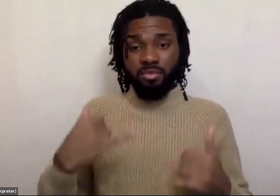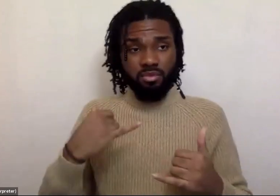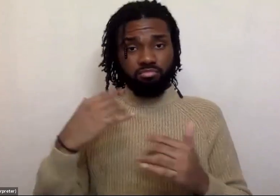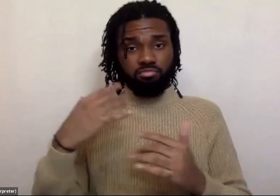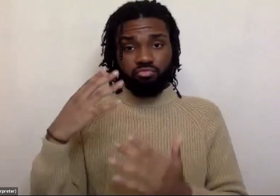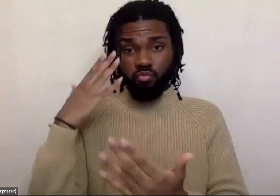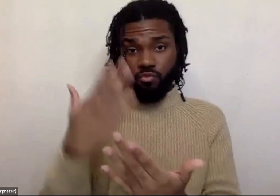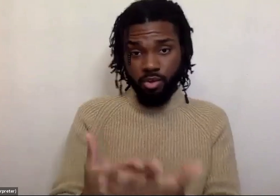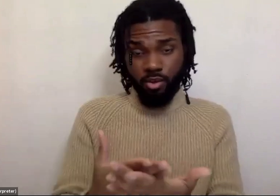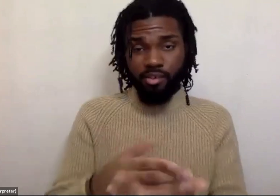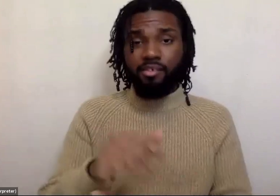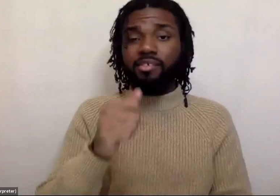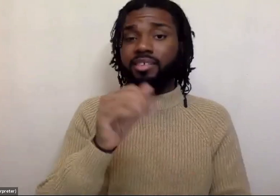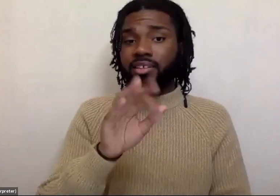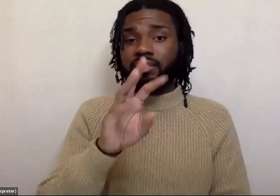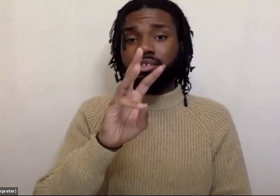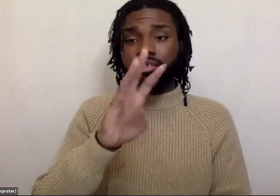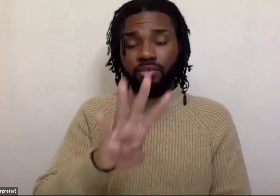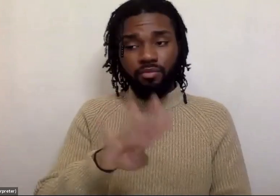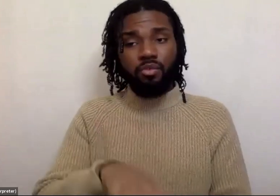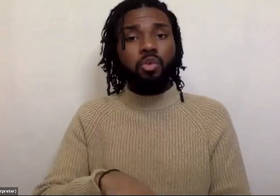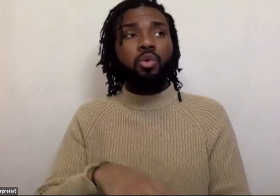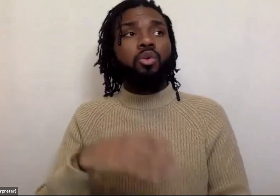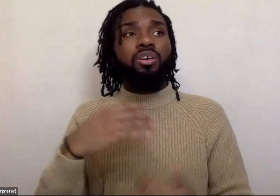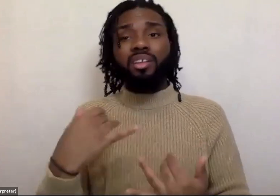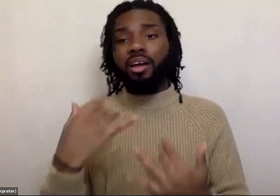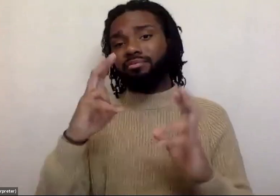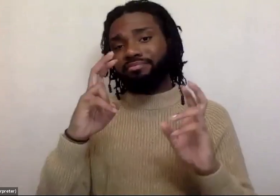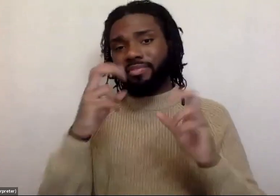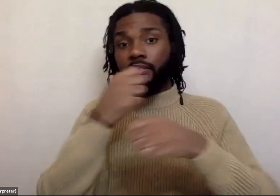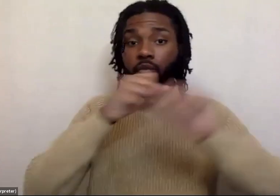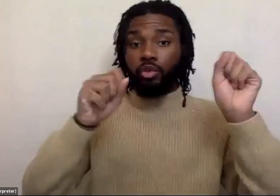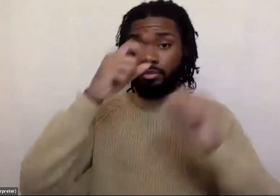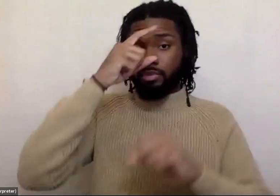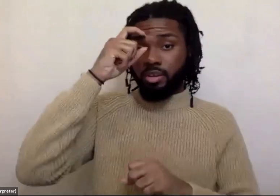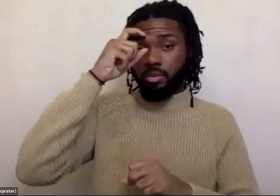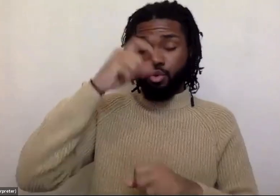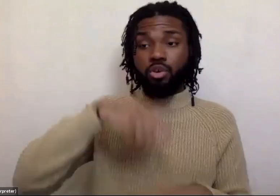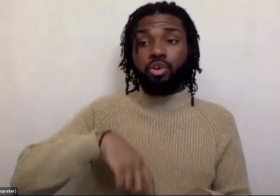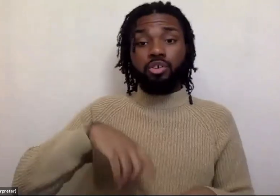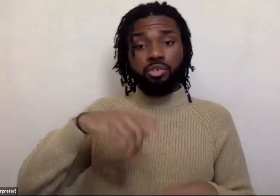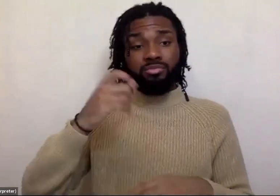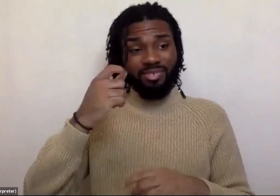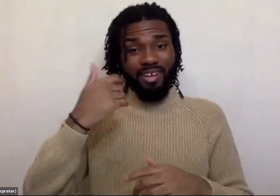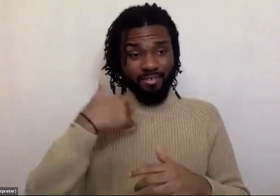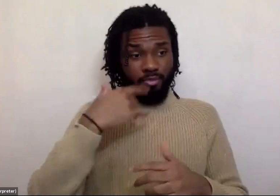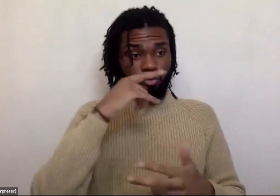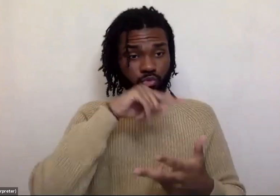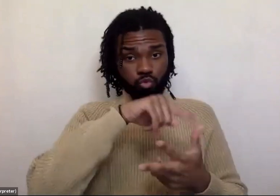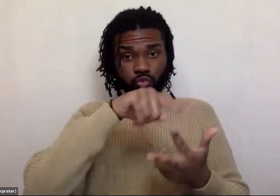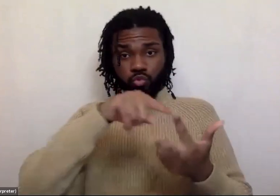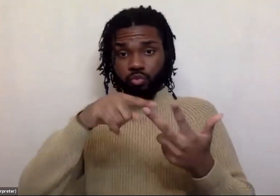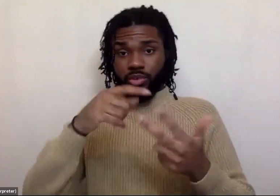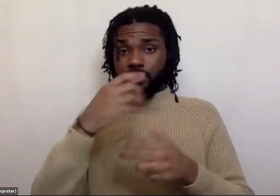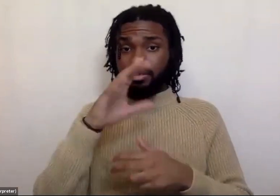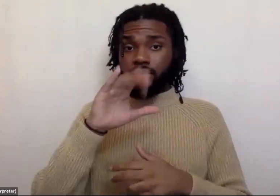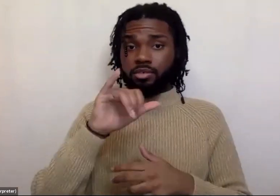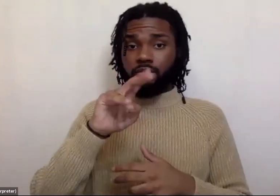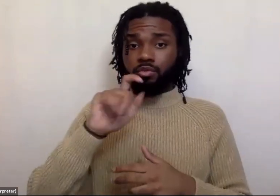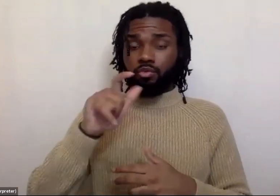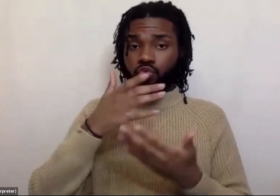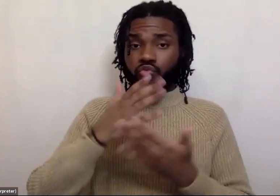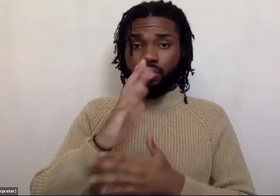in 1964, it's Freedom Summer. Those three particular civil rights workers were missing. We knew they were